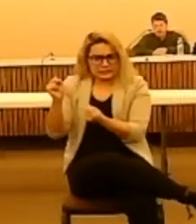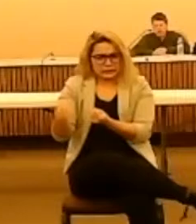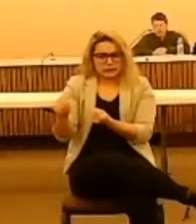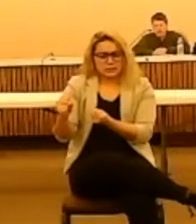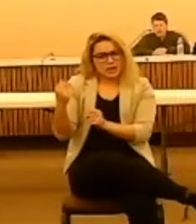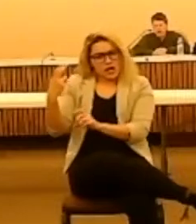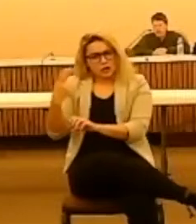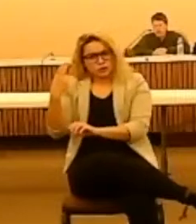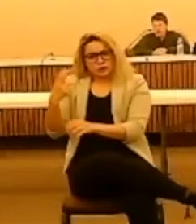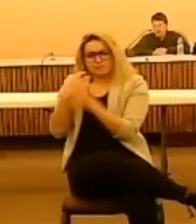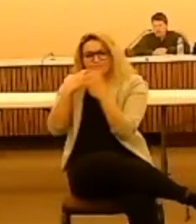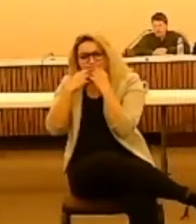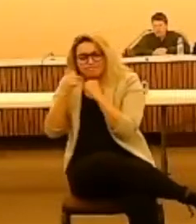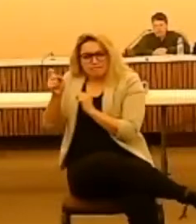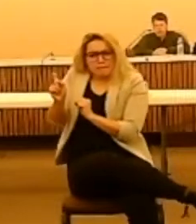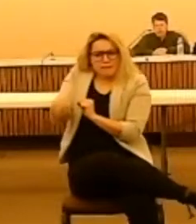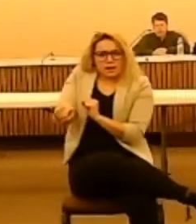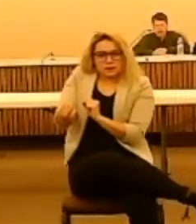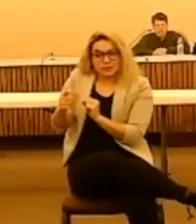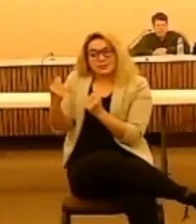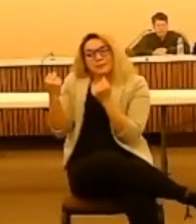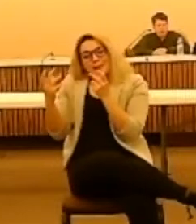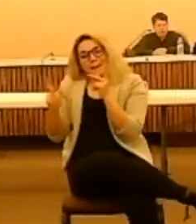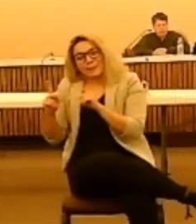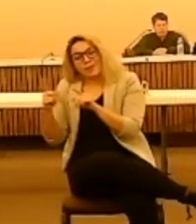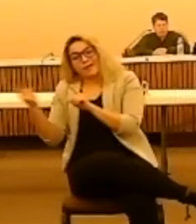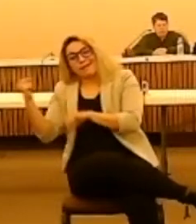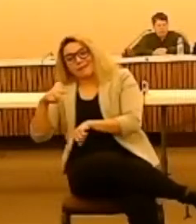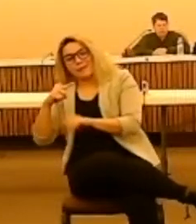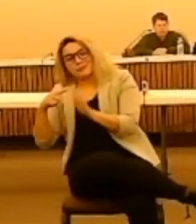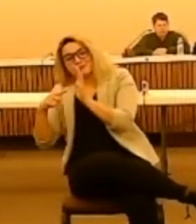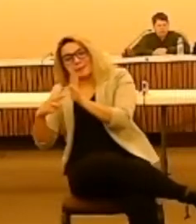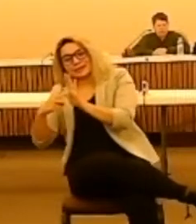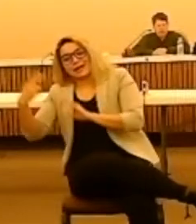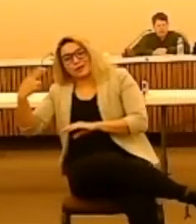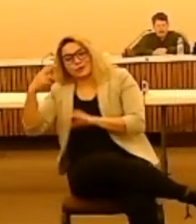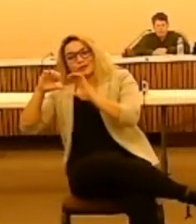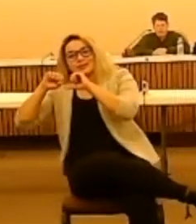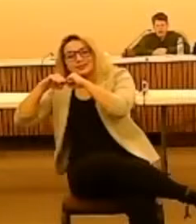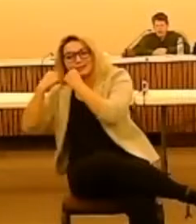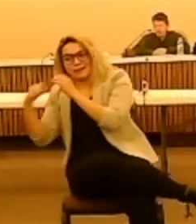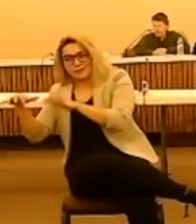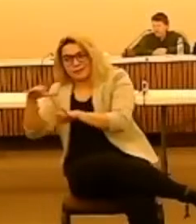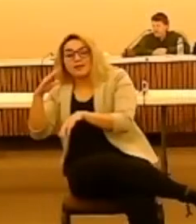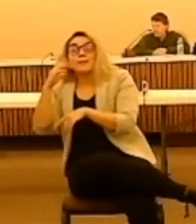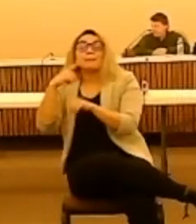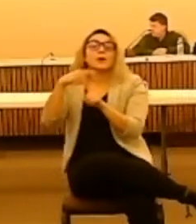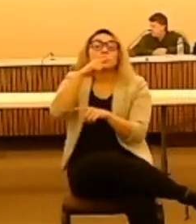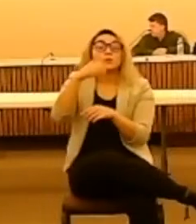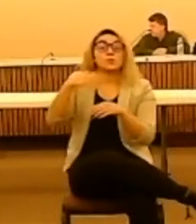committee. A number of people who have historic homes were appreciative of the added protection.